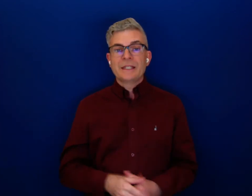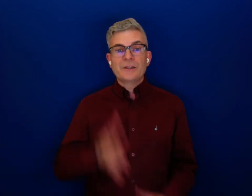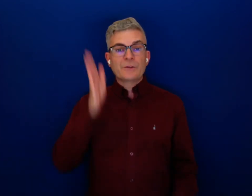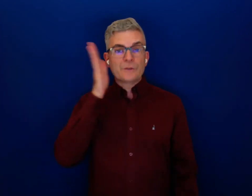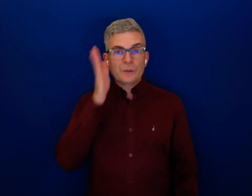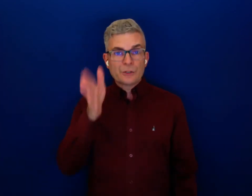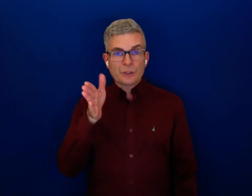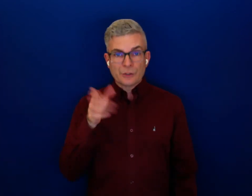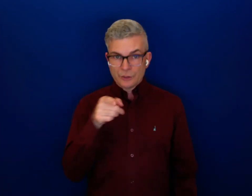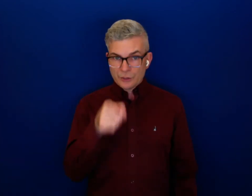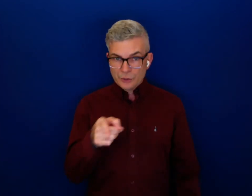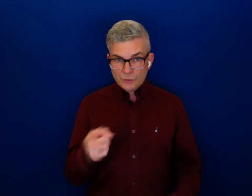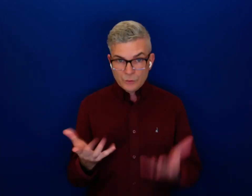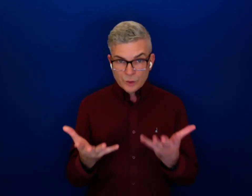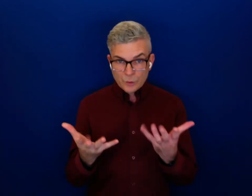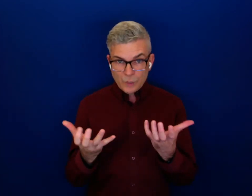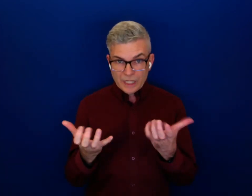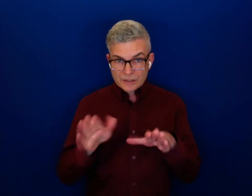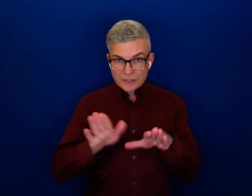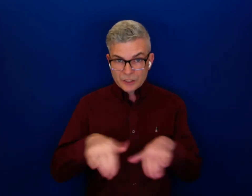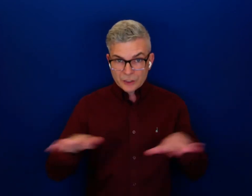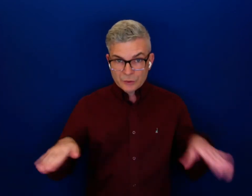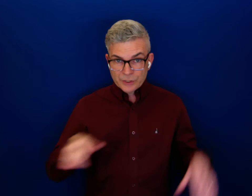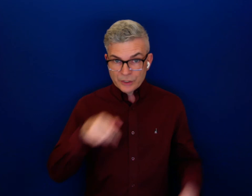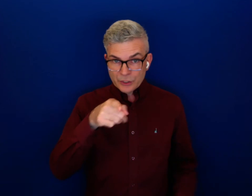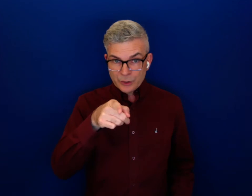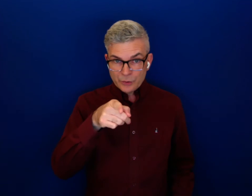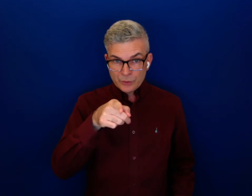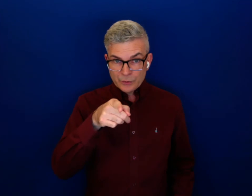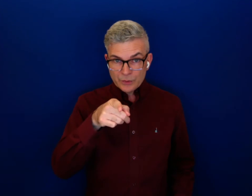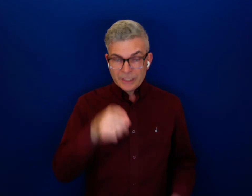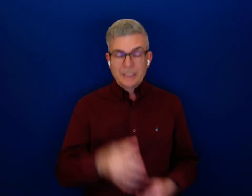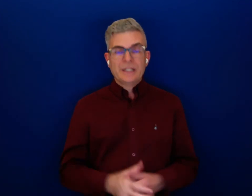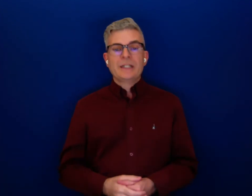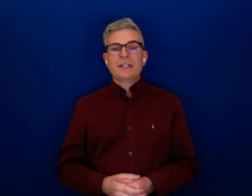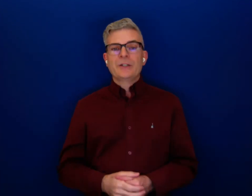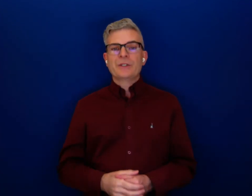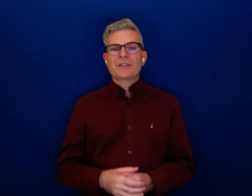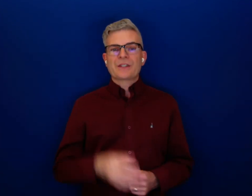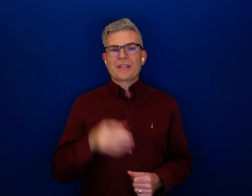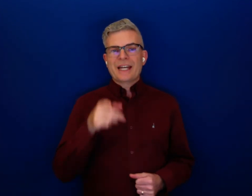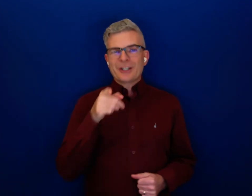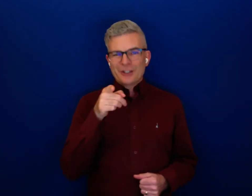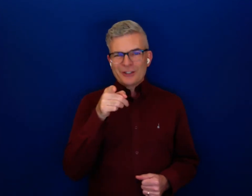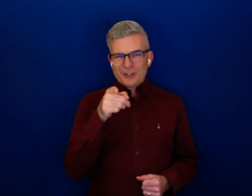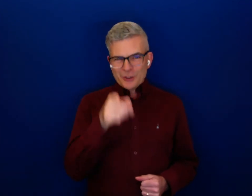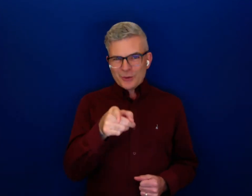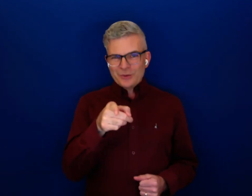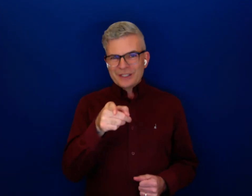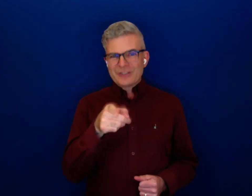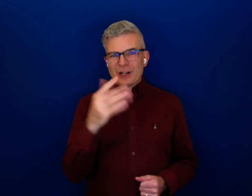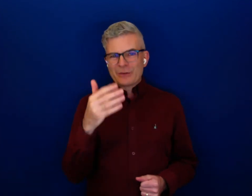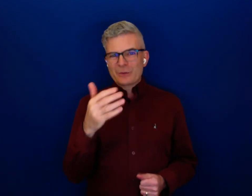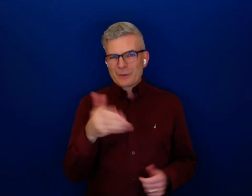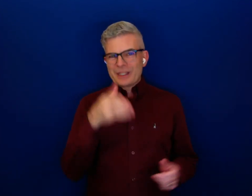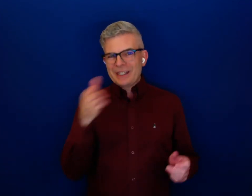In the future, you want children, you? Notice that that you is often repeated